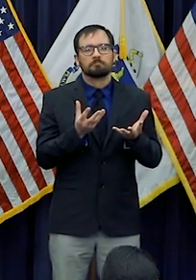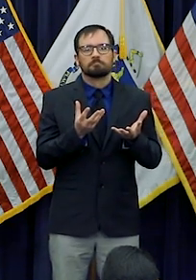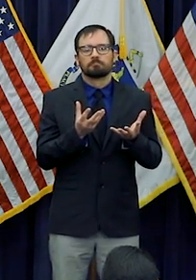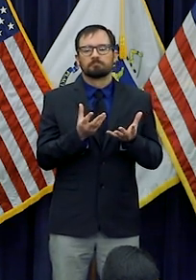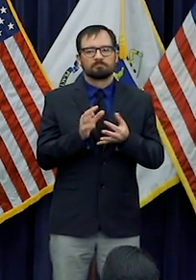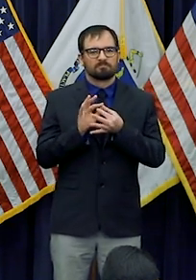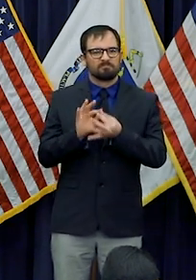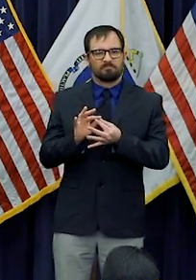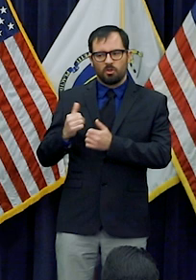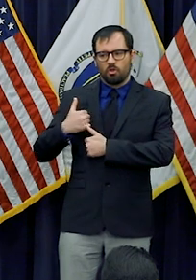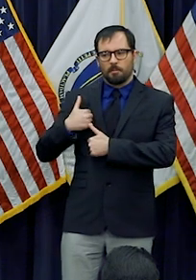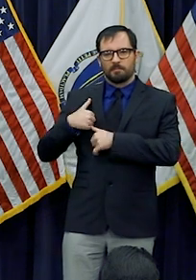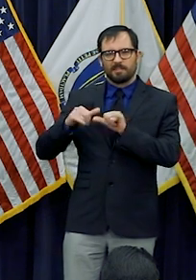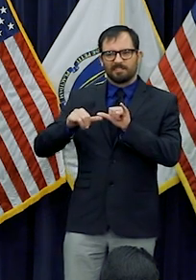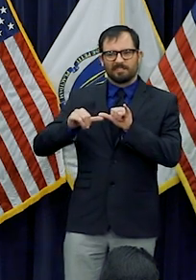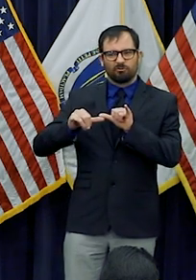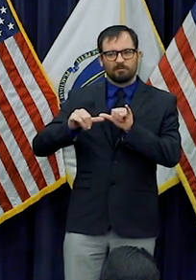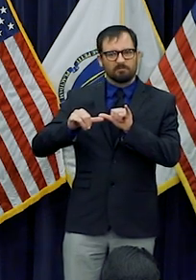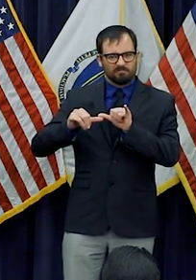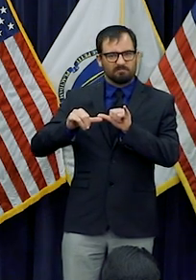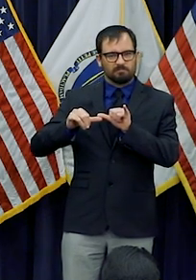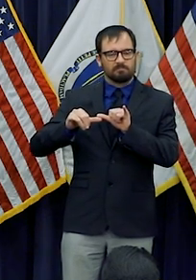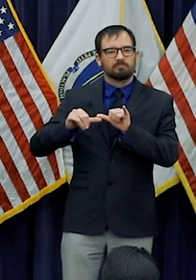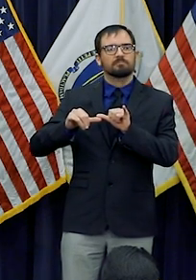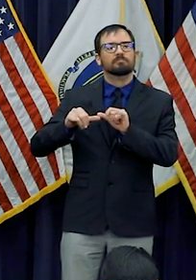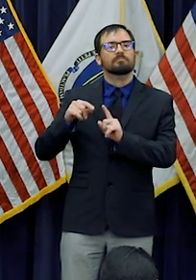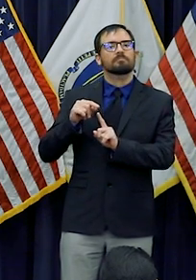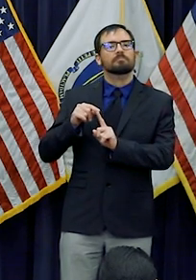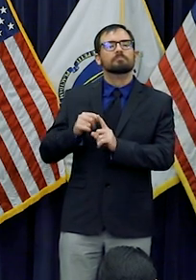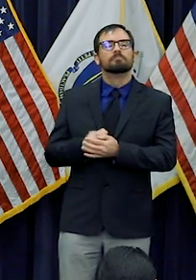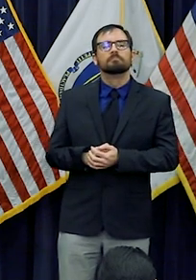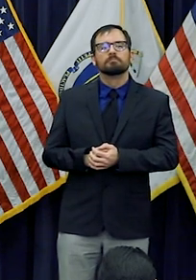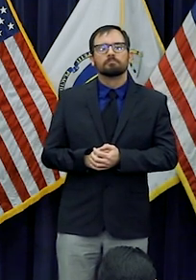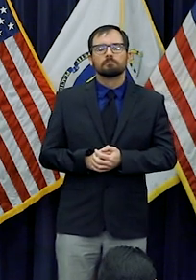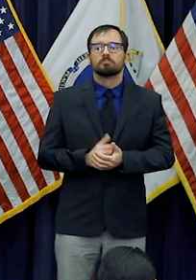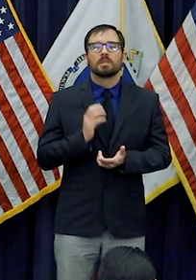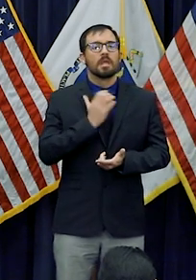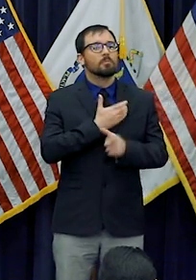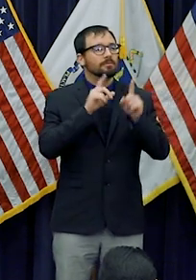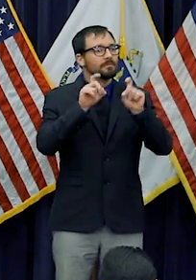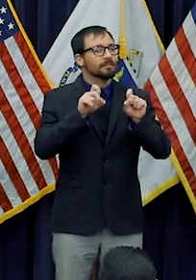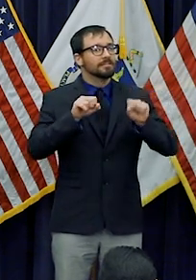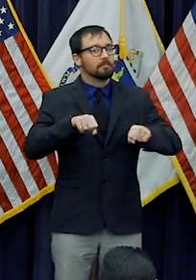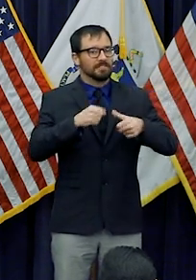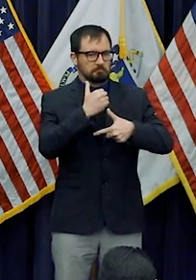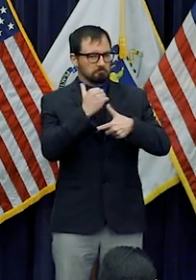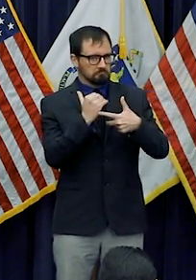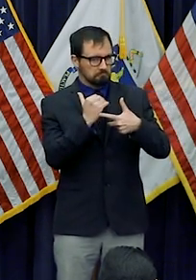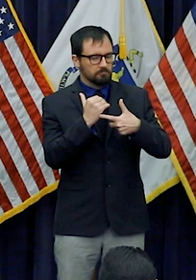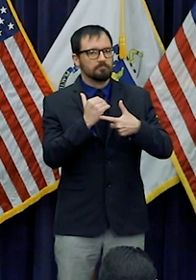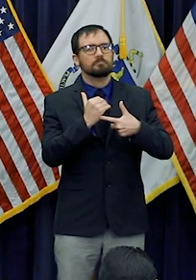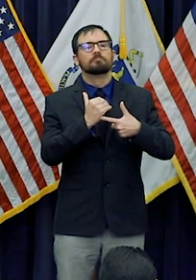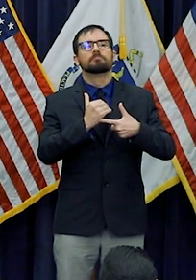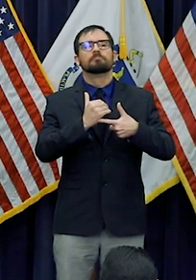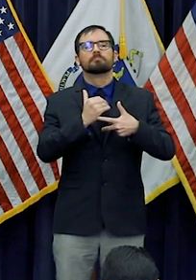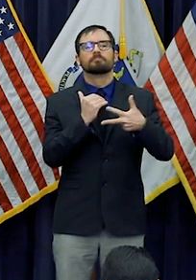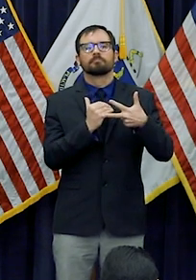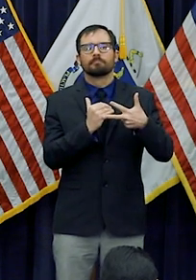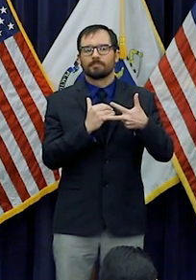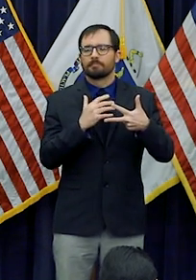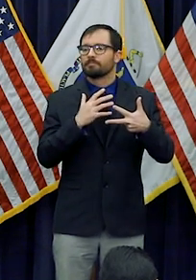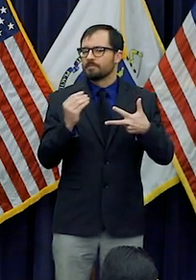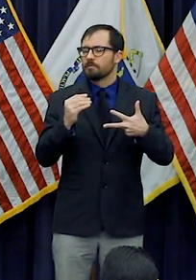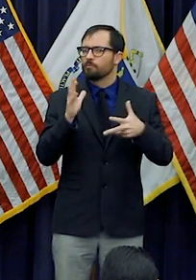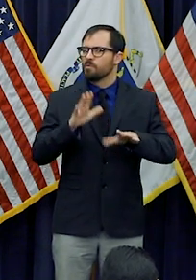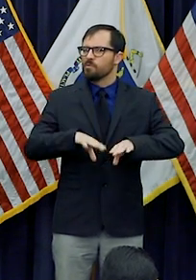Engineers, the Commonwealth's testing capacity, and our efforts to open emergency child care centers. Earlier today,